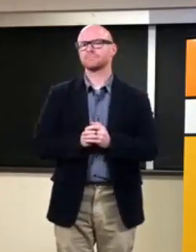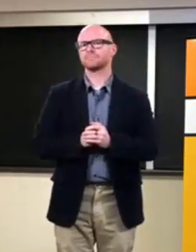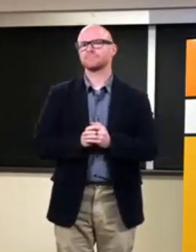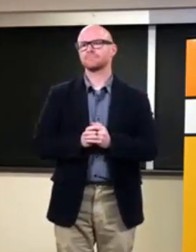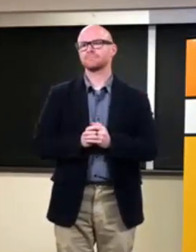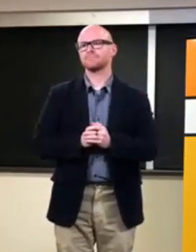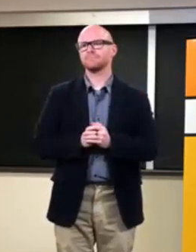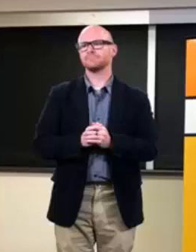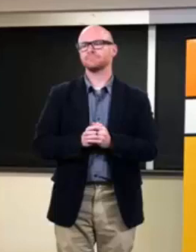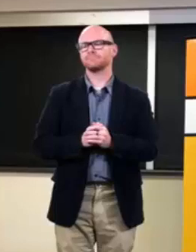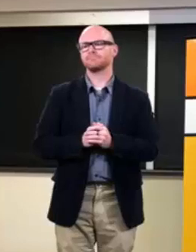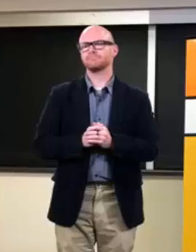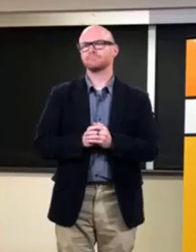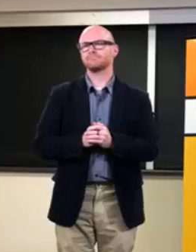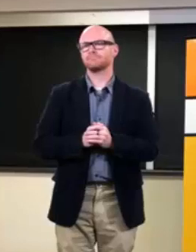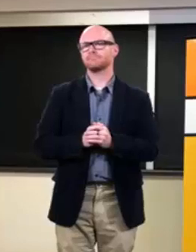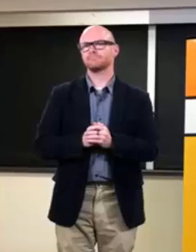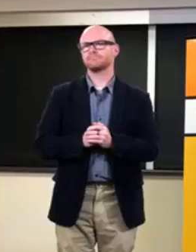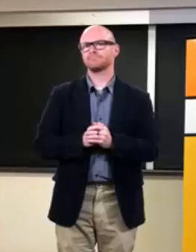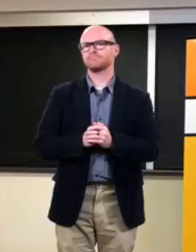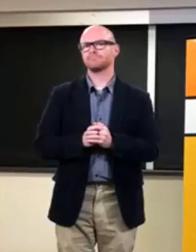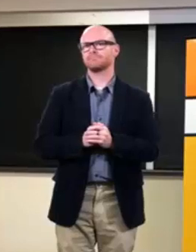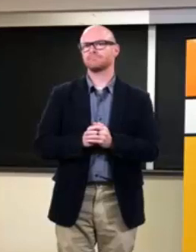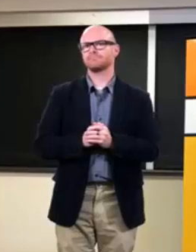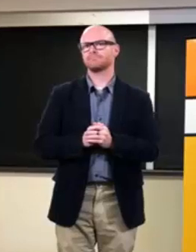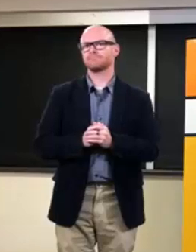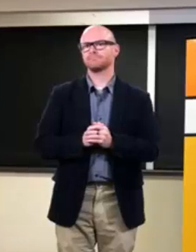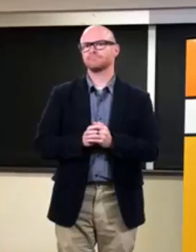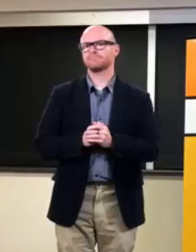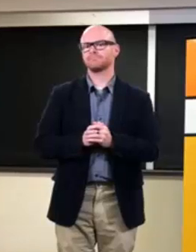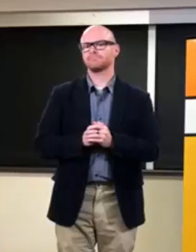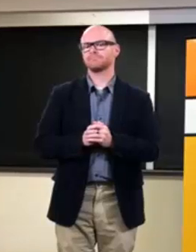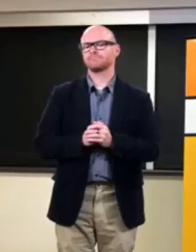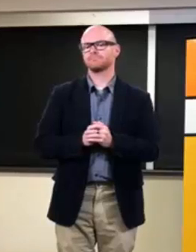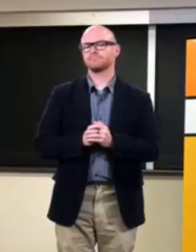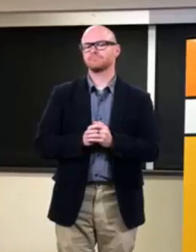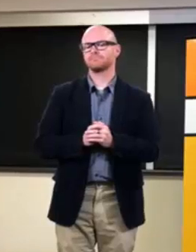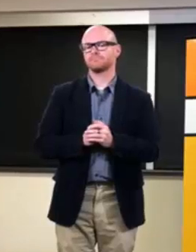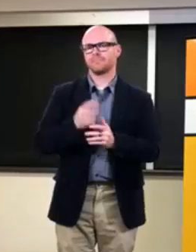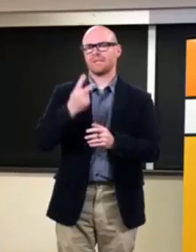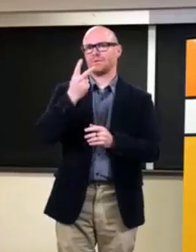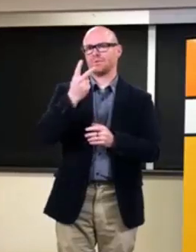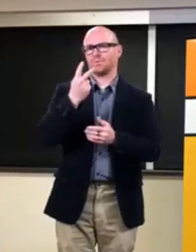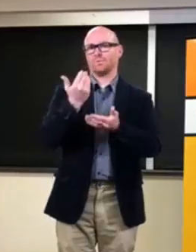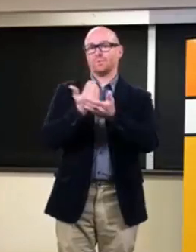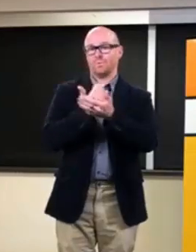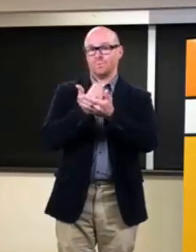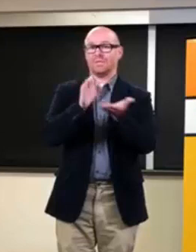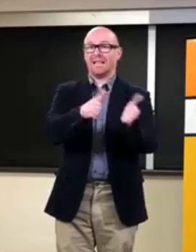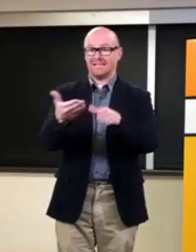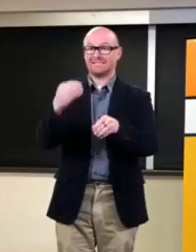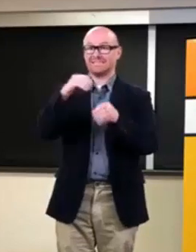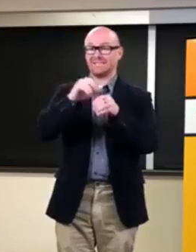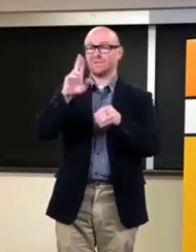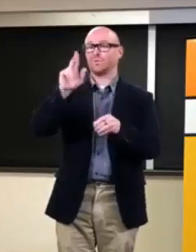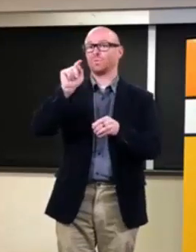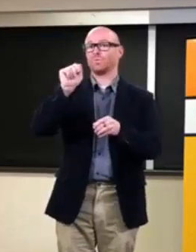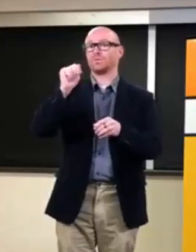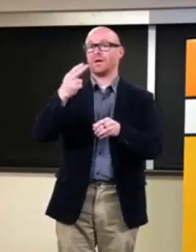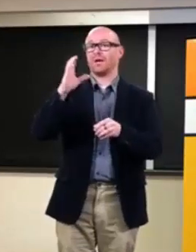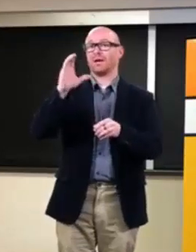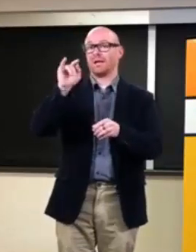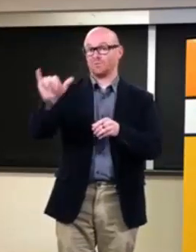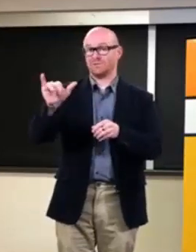ahead. Hi. Now, the two new deaths in Utah County, were they at the same nursing